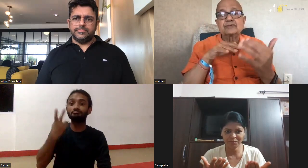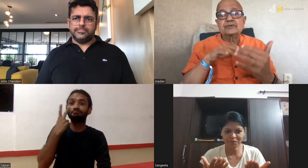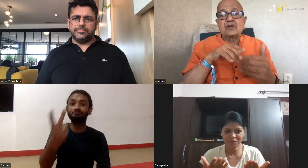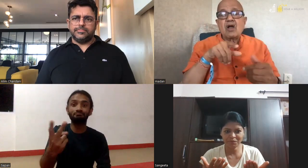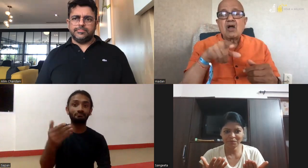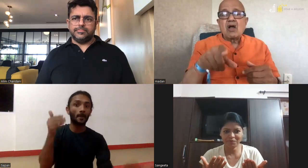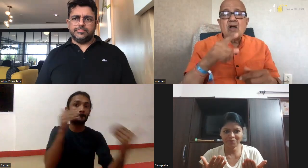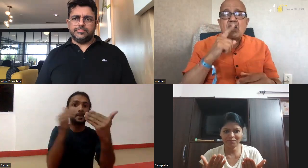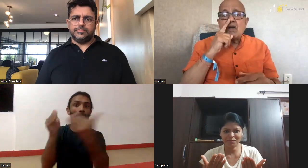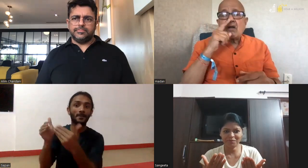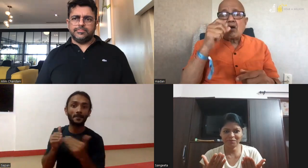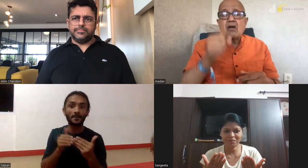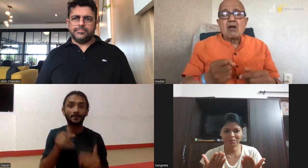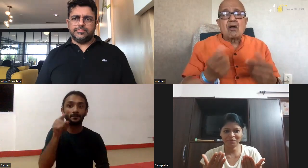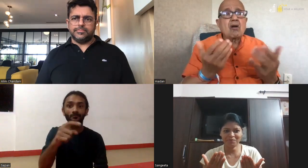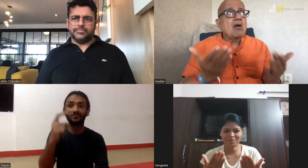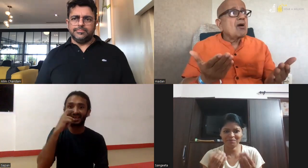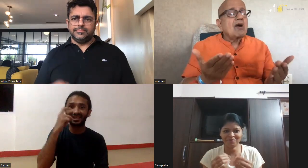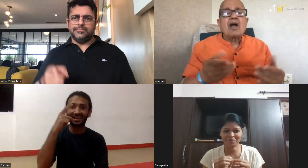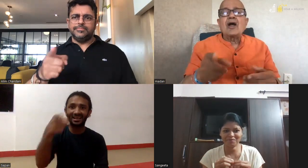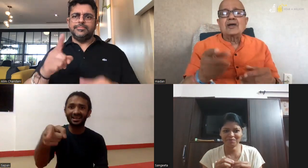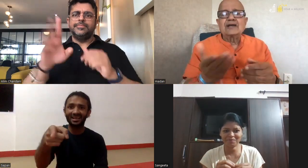I understand.